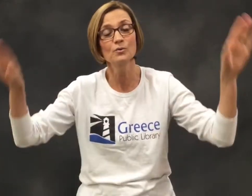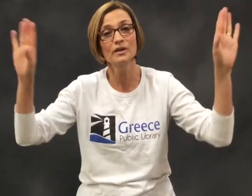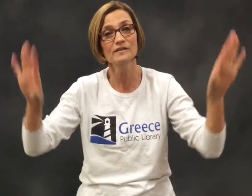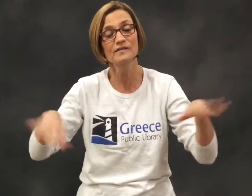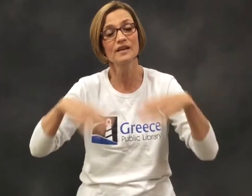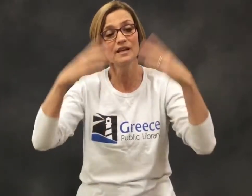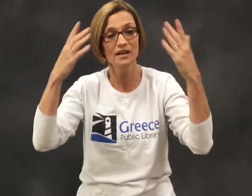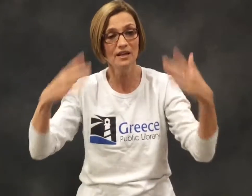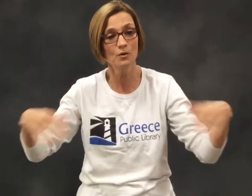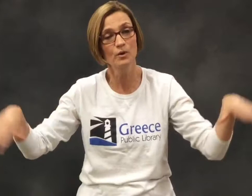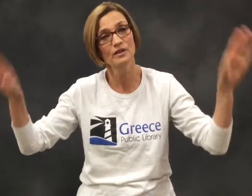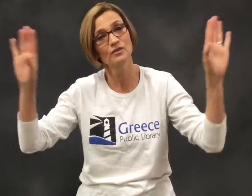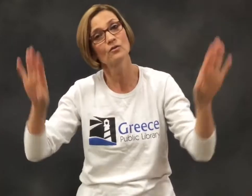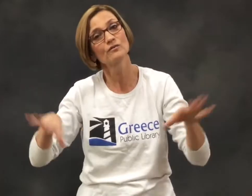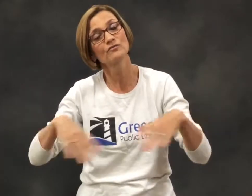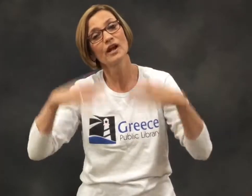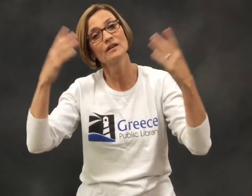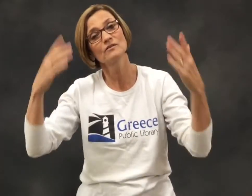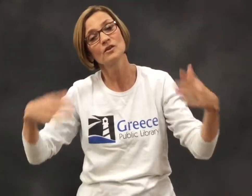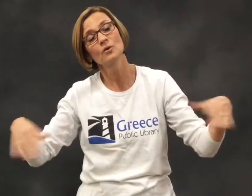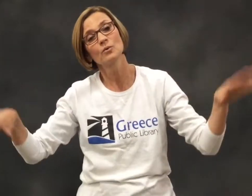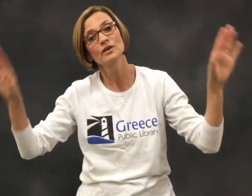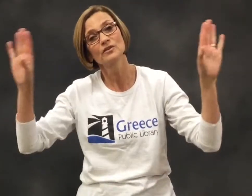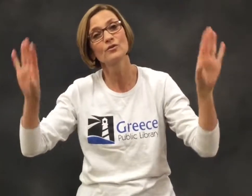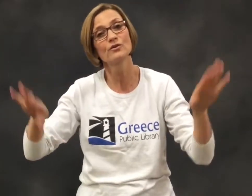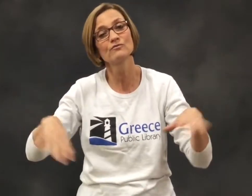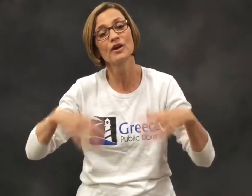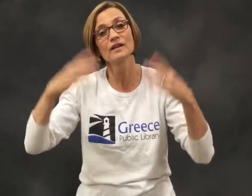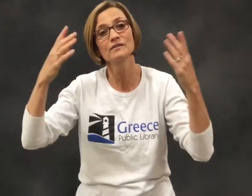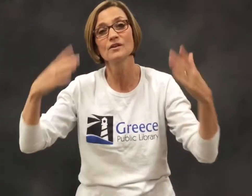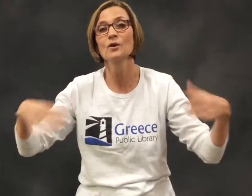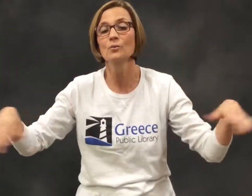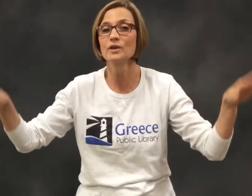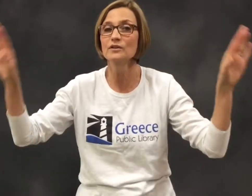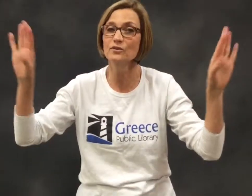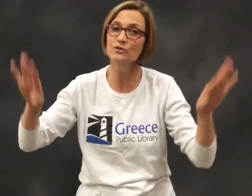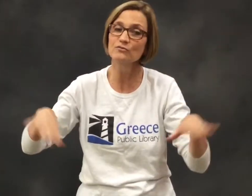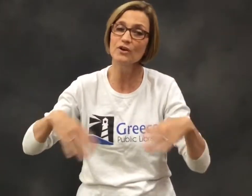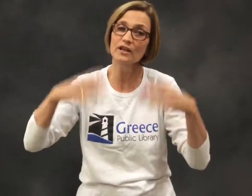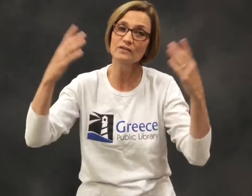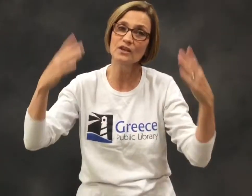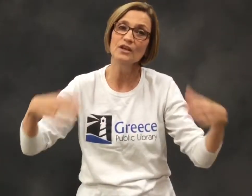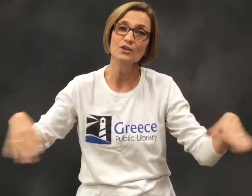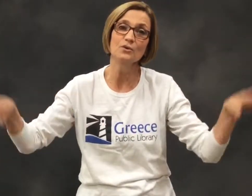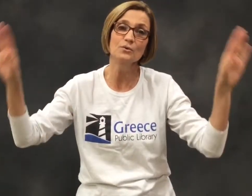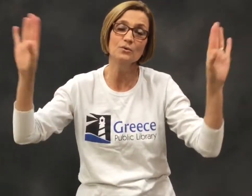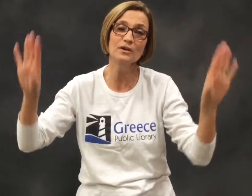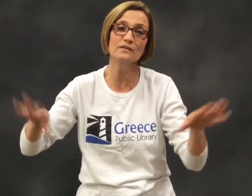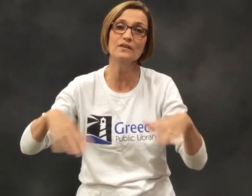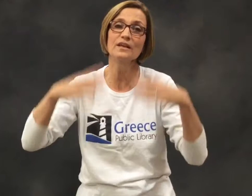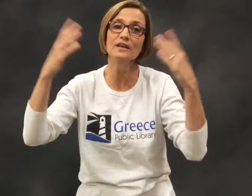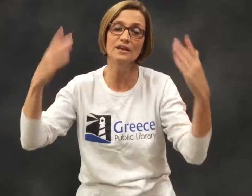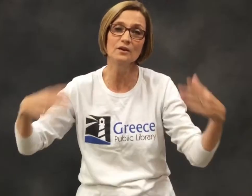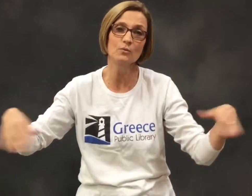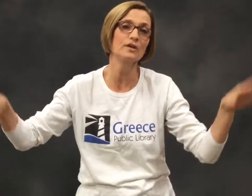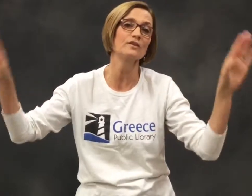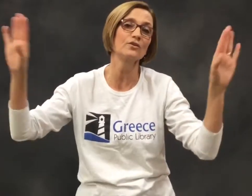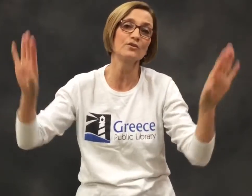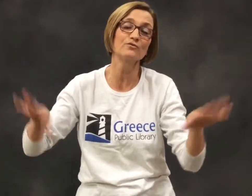can sing with your friends, with your friends, with your friends. You can sing with your